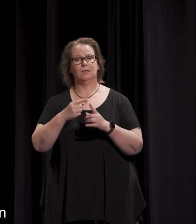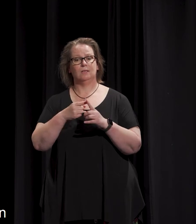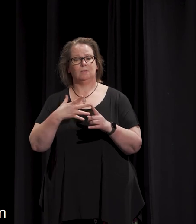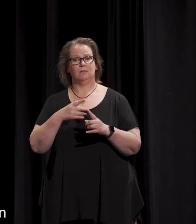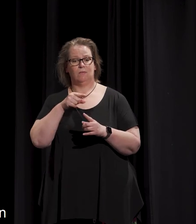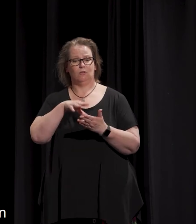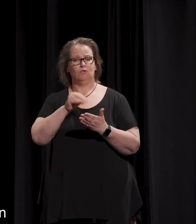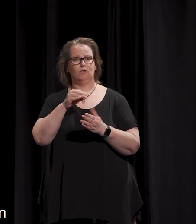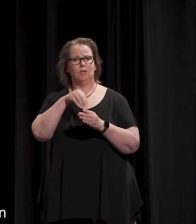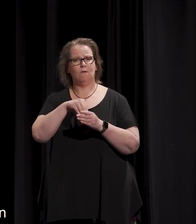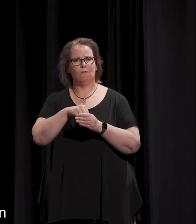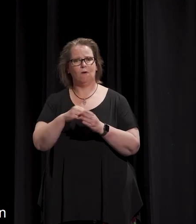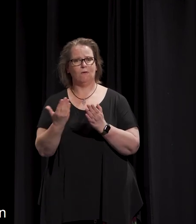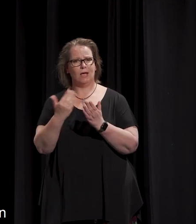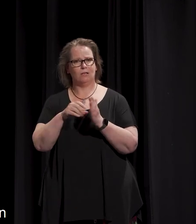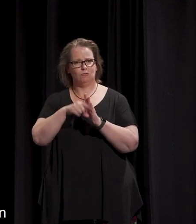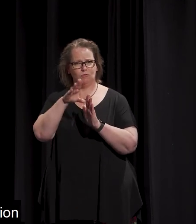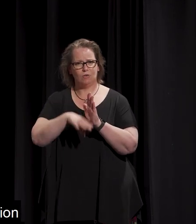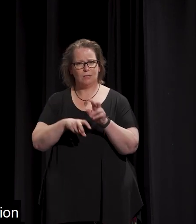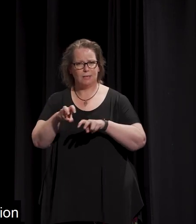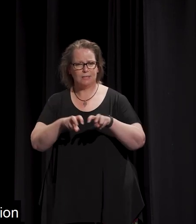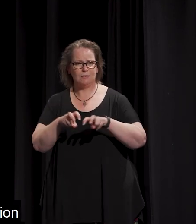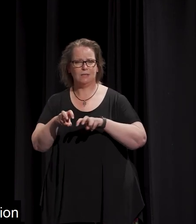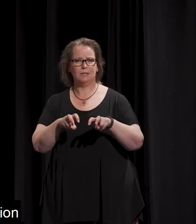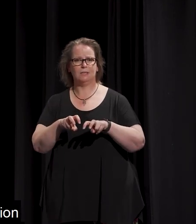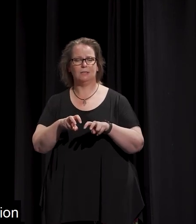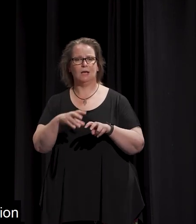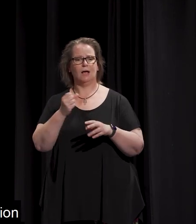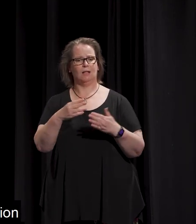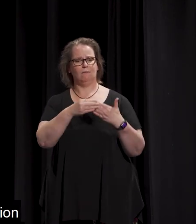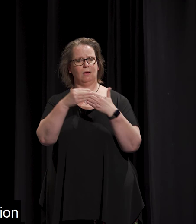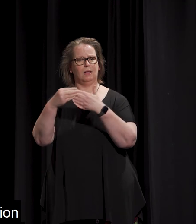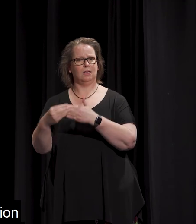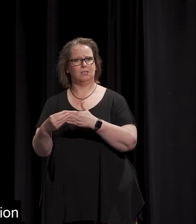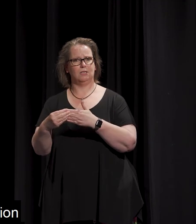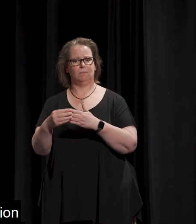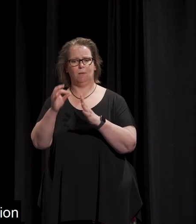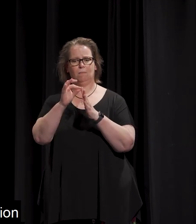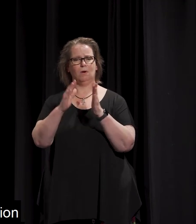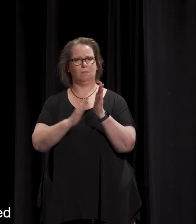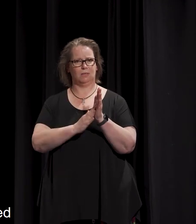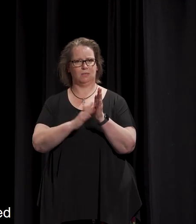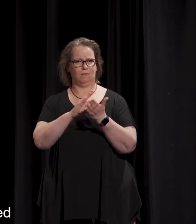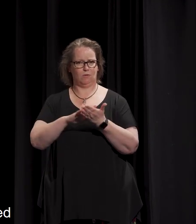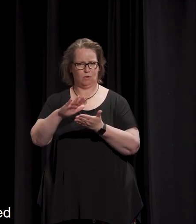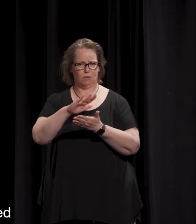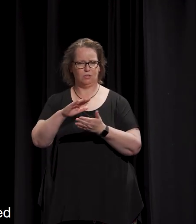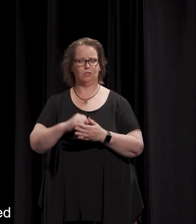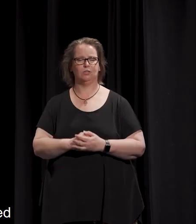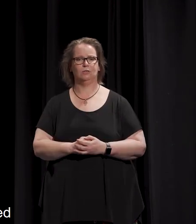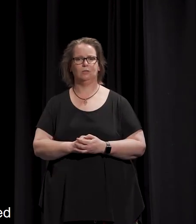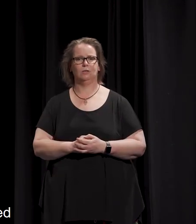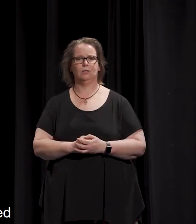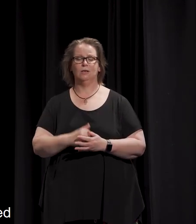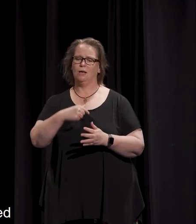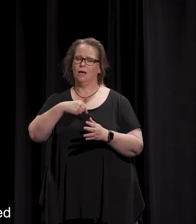this student's involvement in extracurricular activities and holding the leadership position of Prime Minister at the college. In a year that has